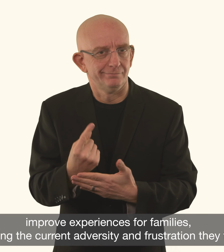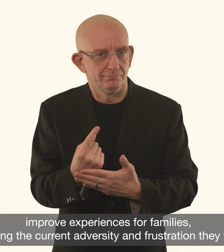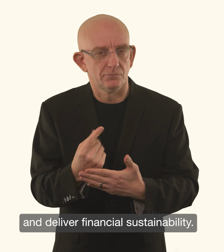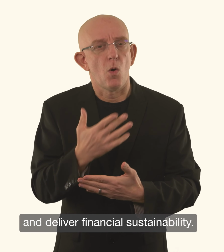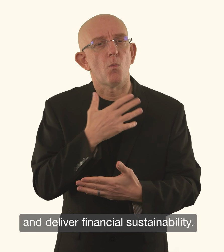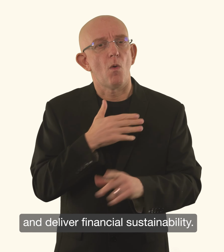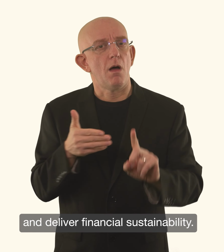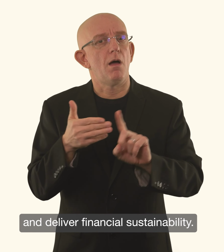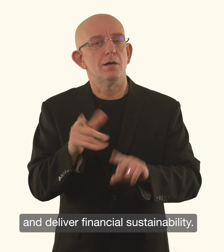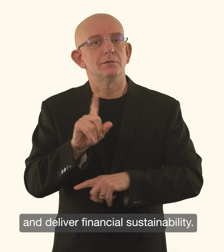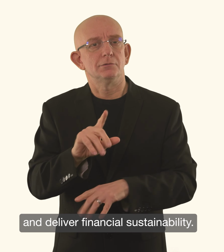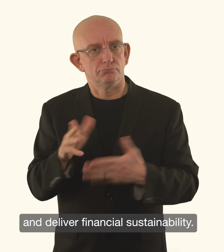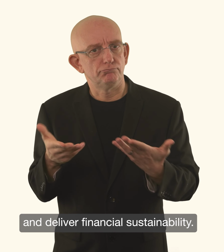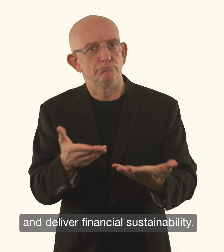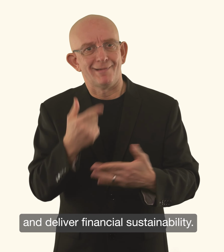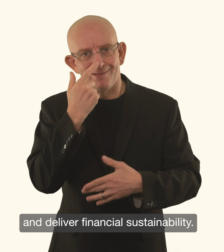And deliver financial sustainability.